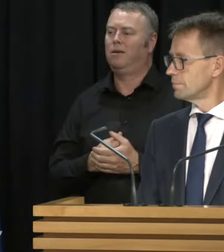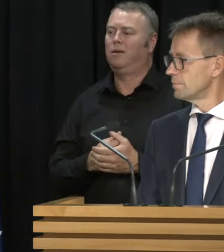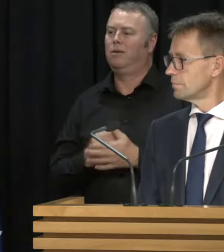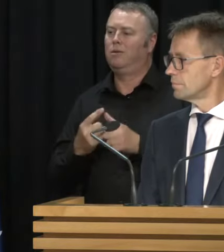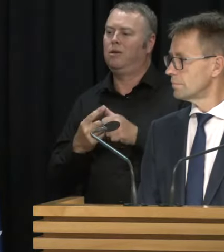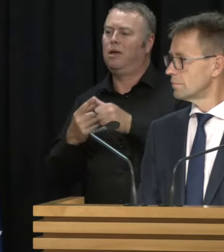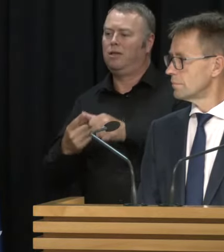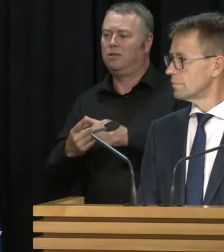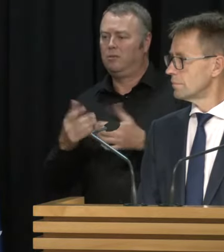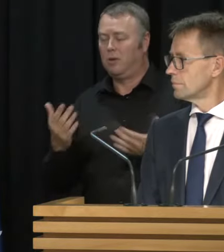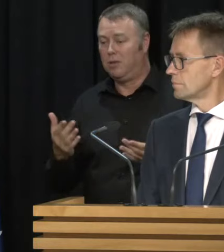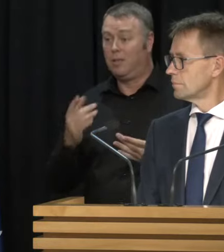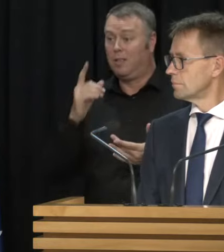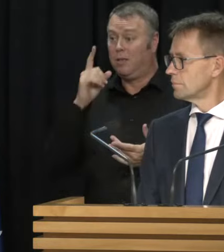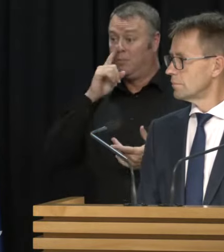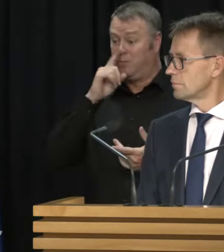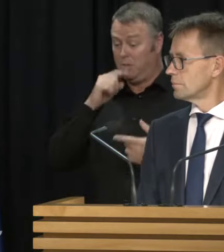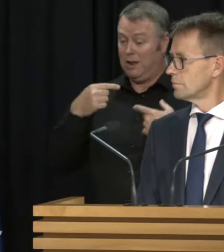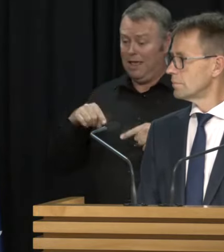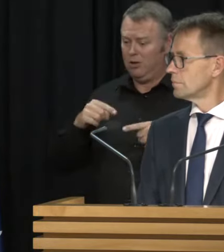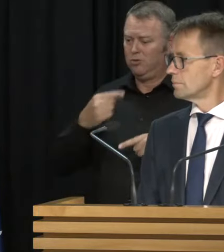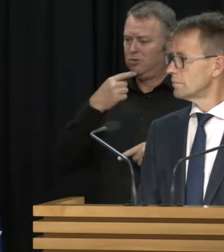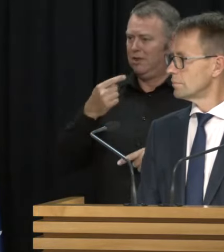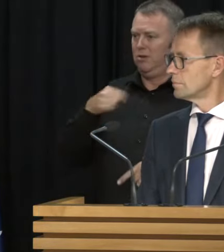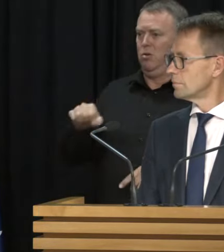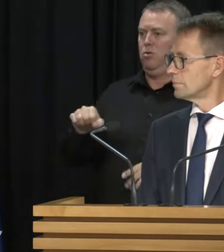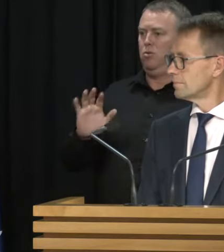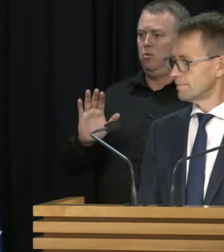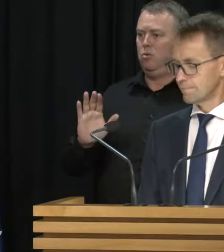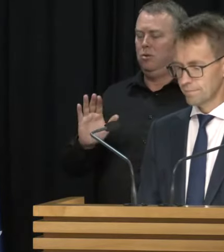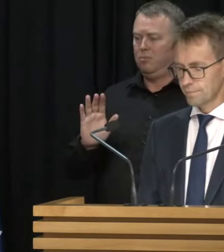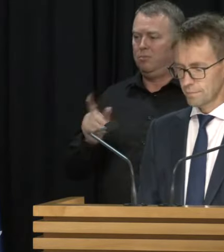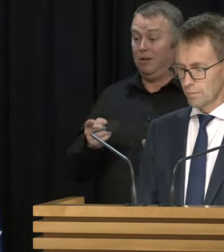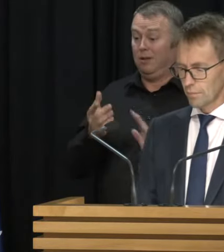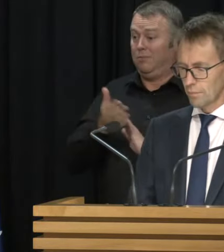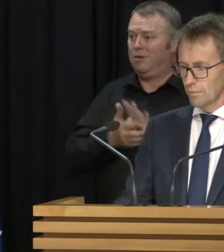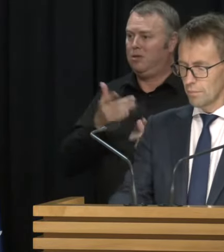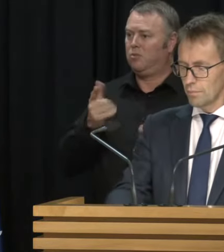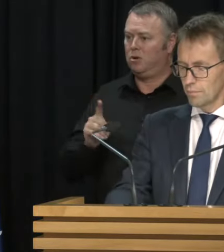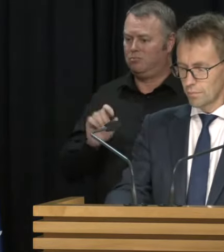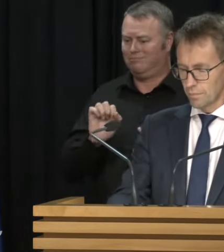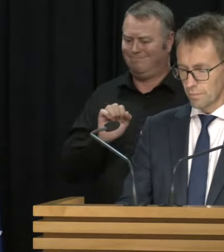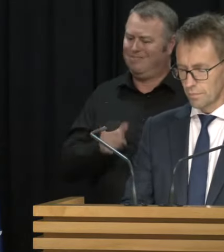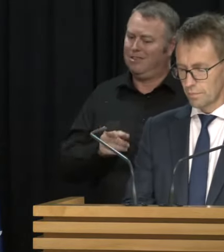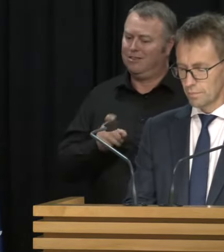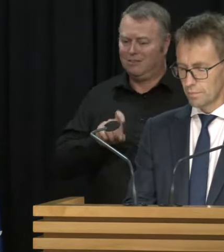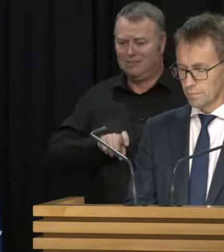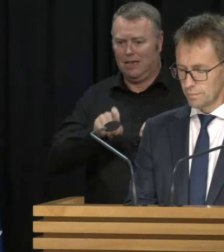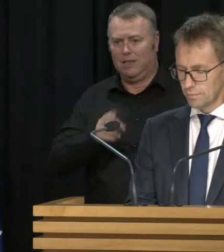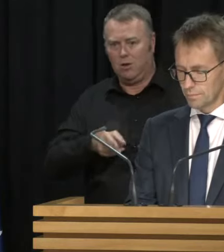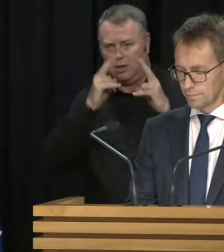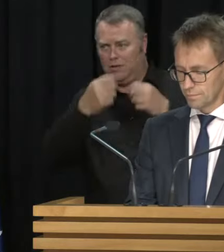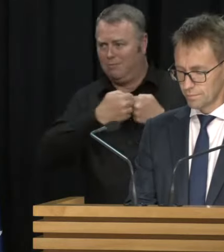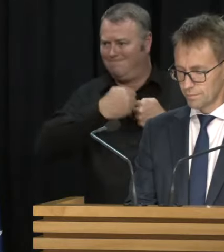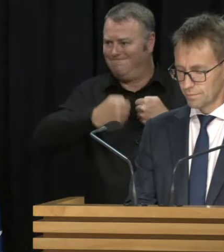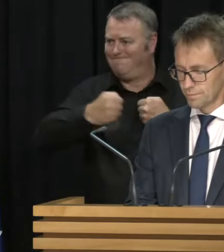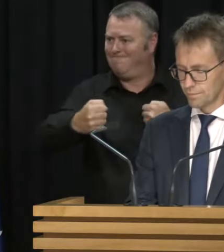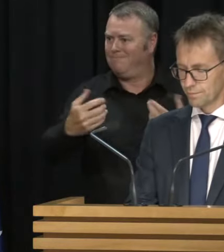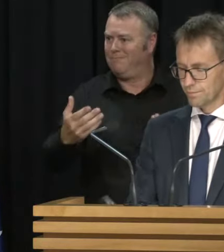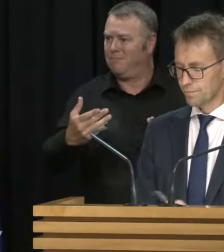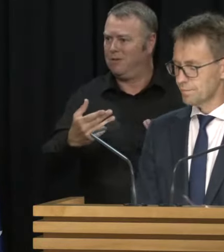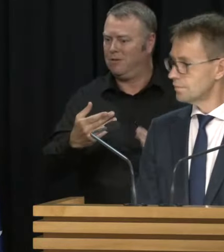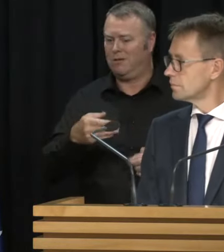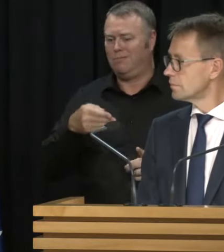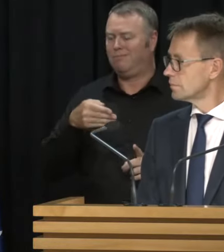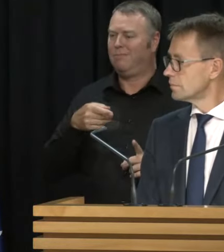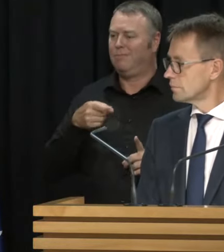entitled to do, they'll find that they're having a much longer stay in managed isolation than they necessarily need to. So in this particular